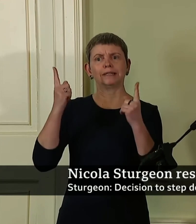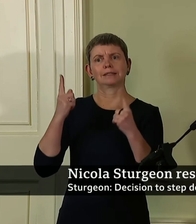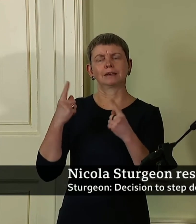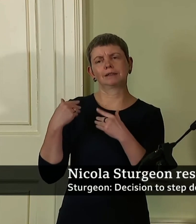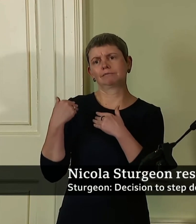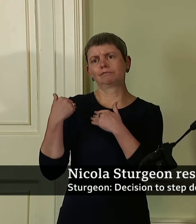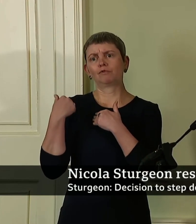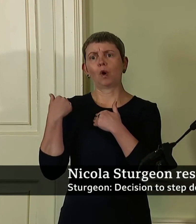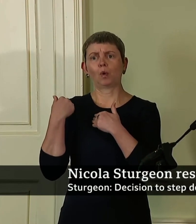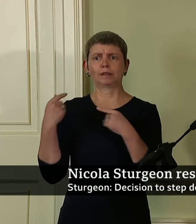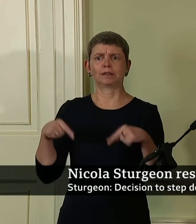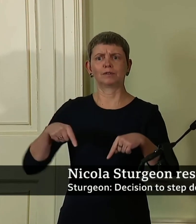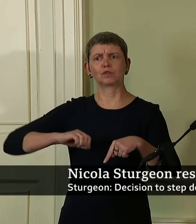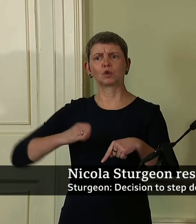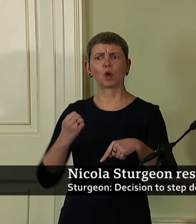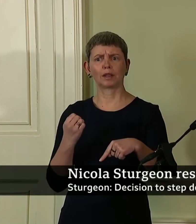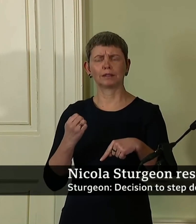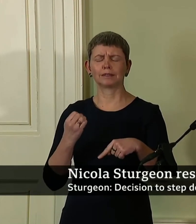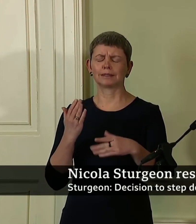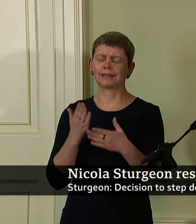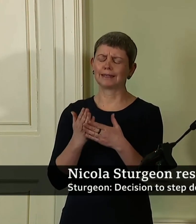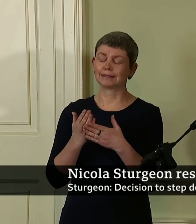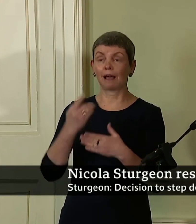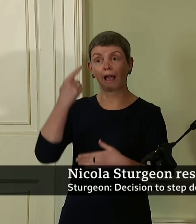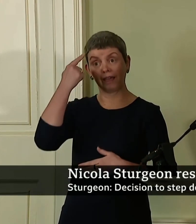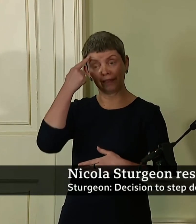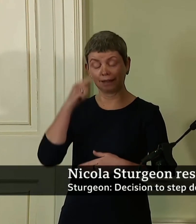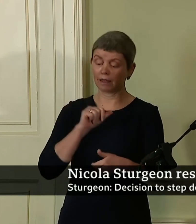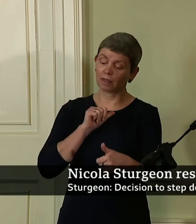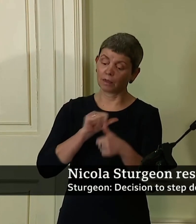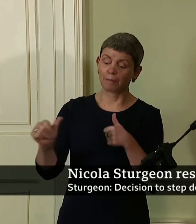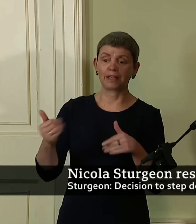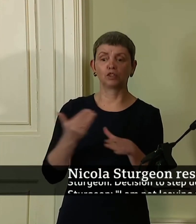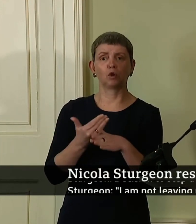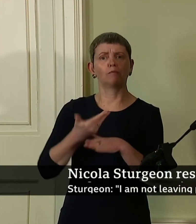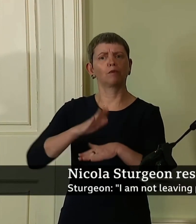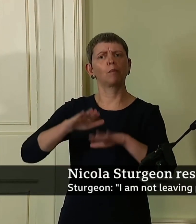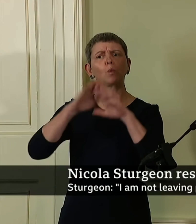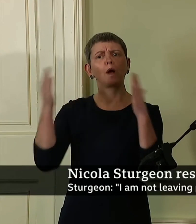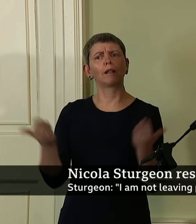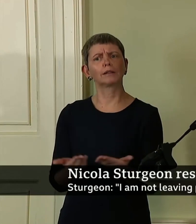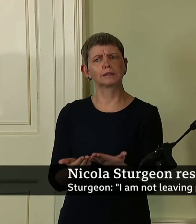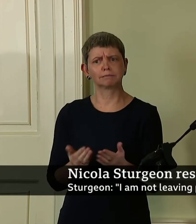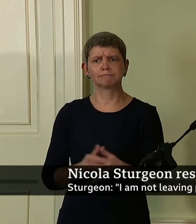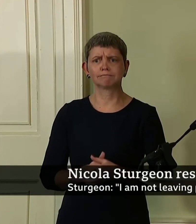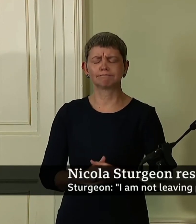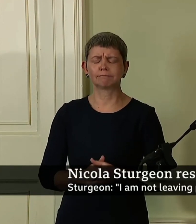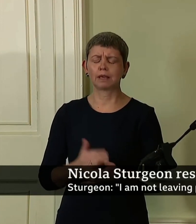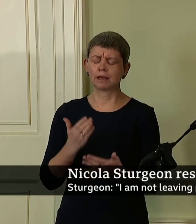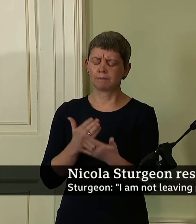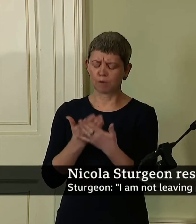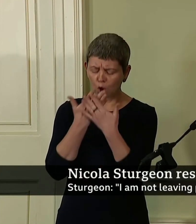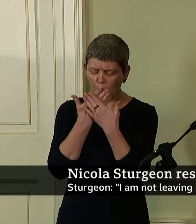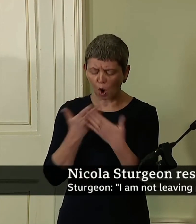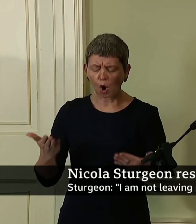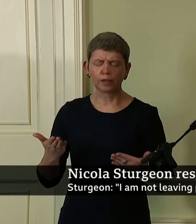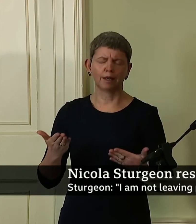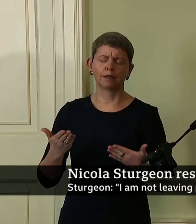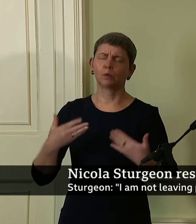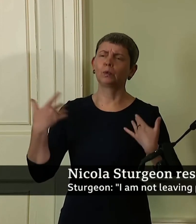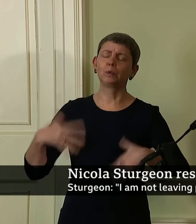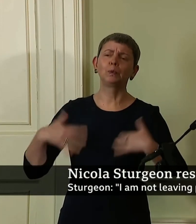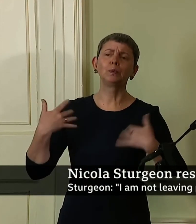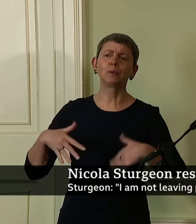her entire professional life as a politician, and that she wanted, as she put it at one point, to be